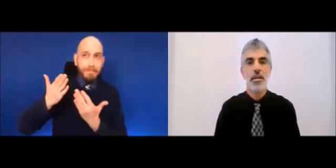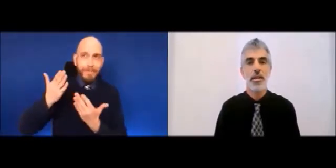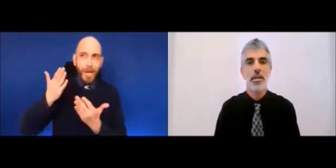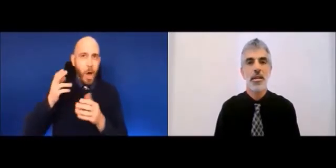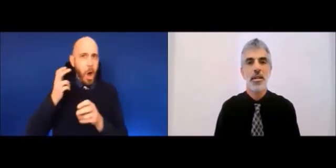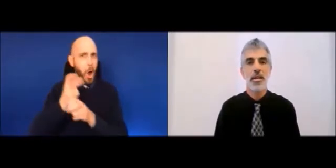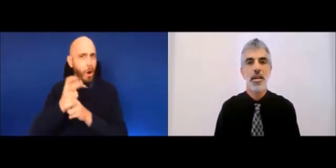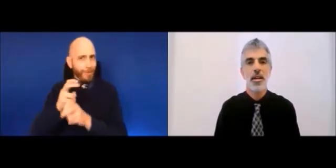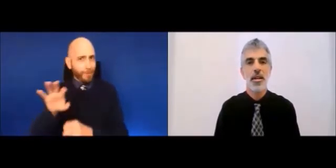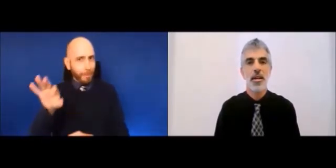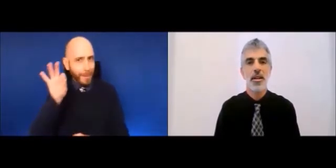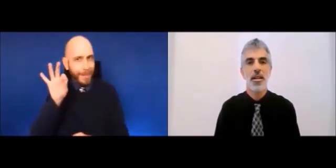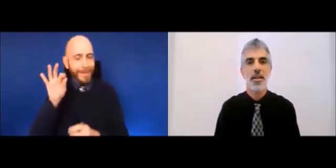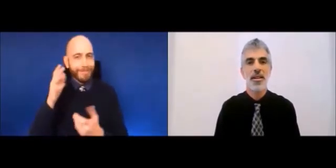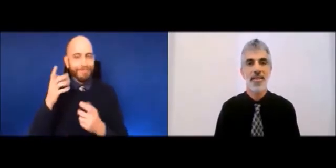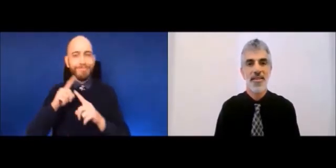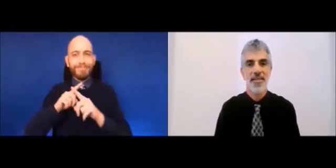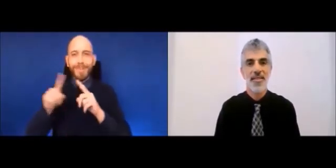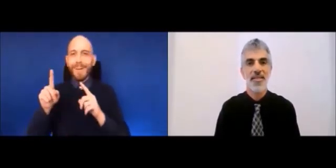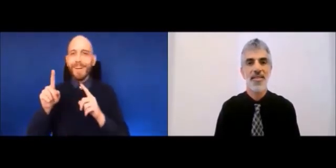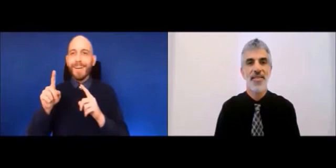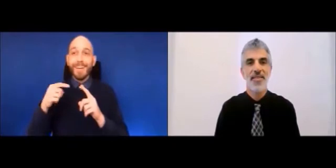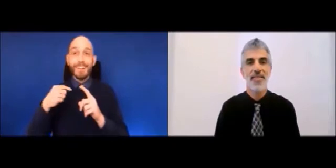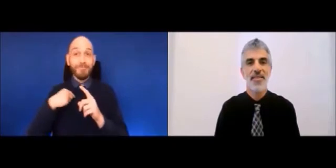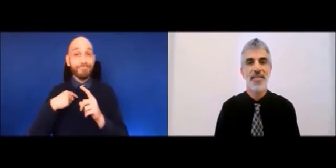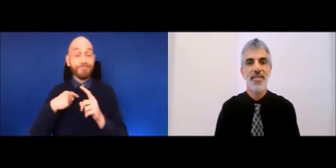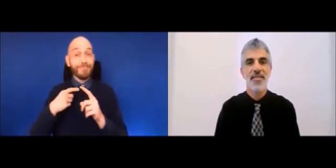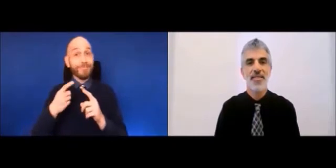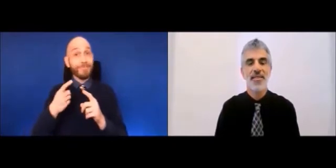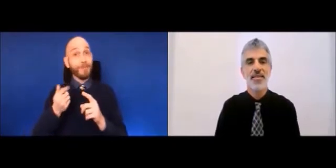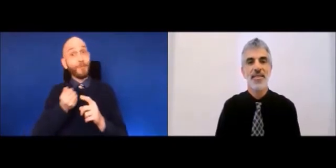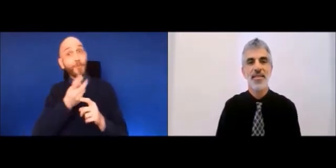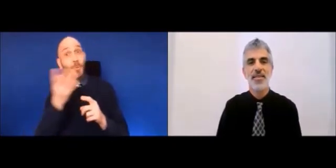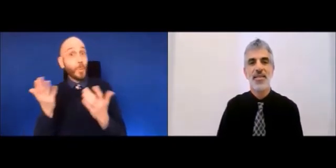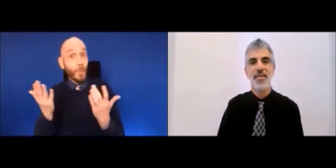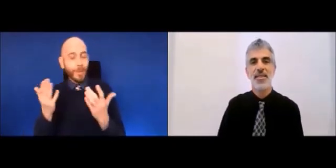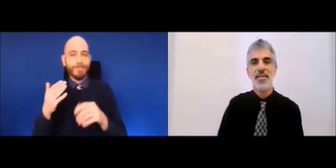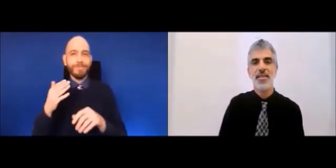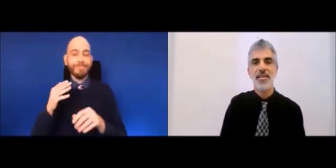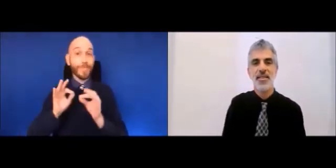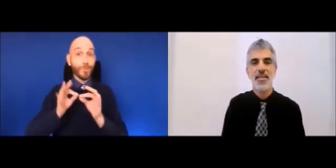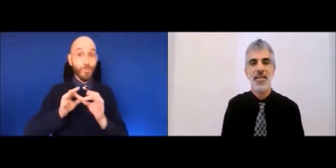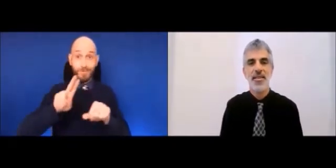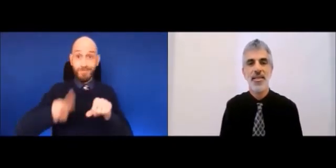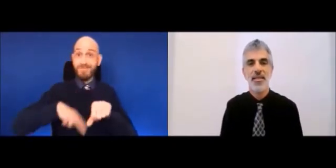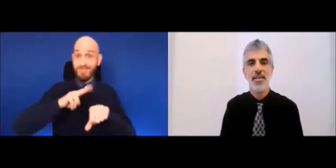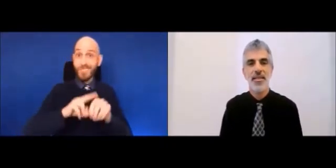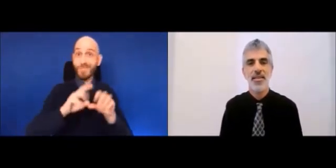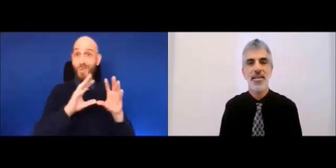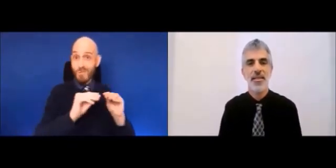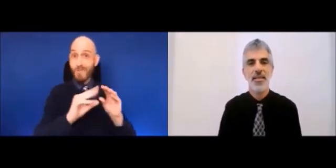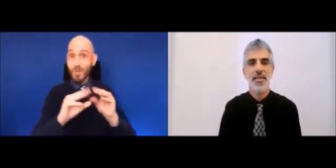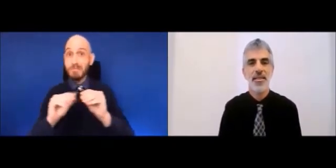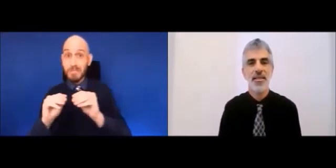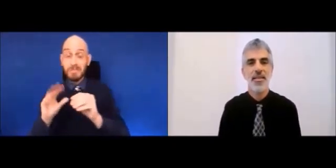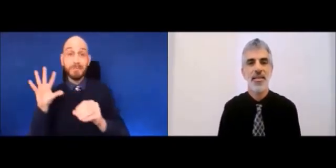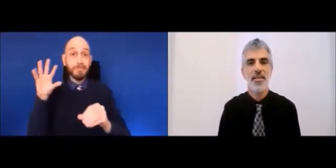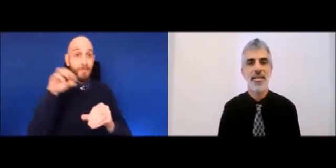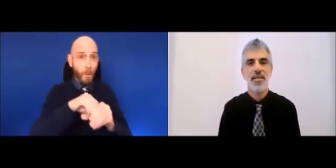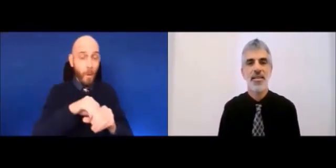It's difficult to pinpoint one thing, but I will mention that interpreting